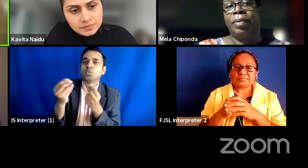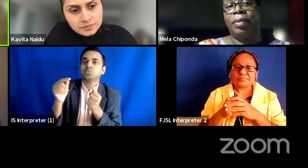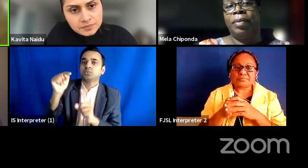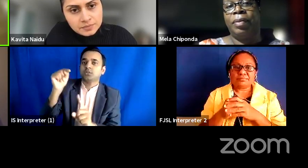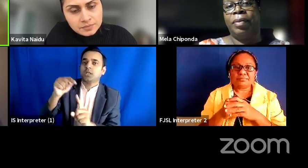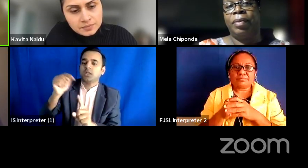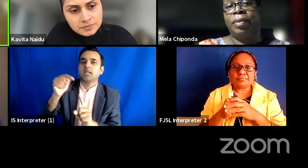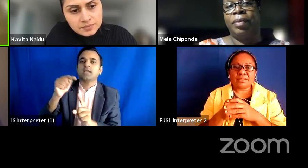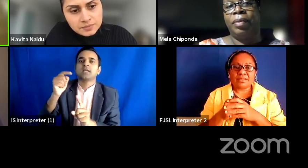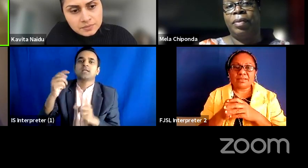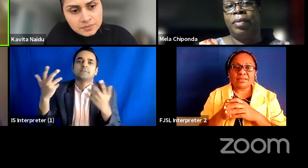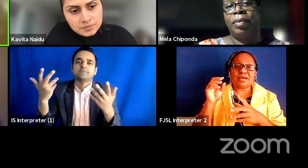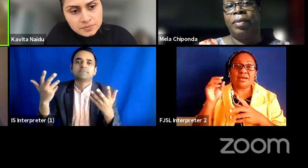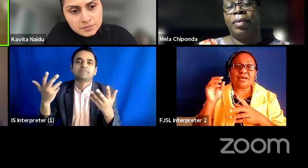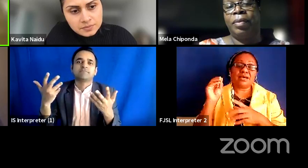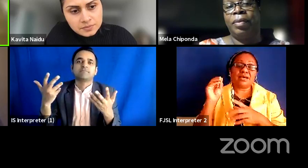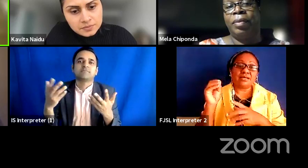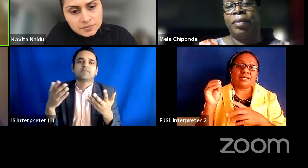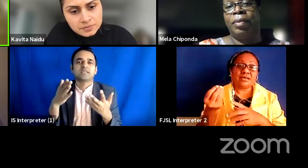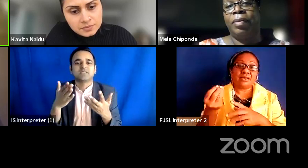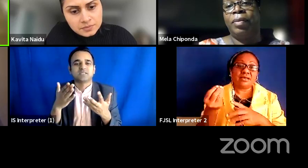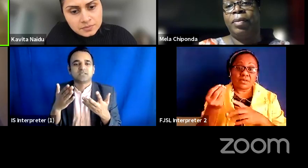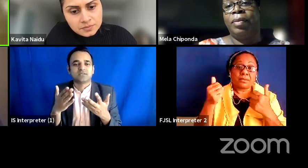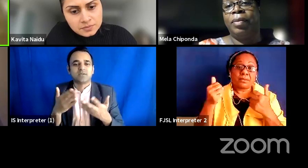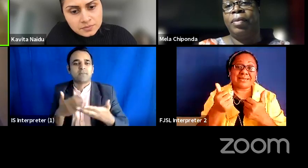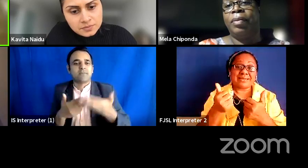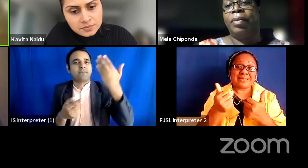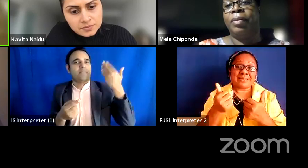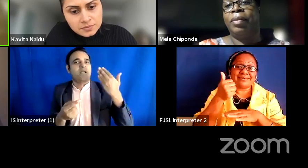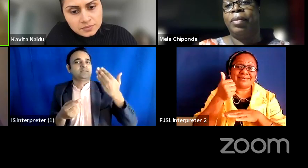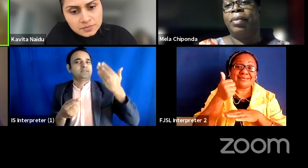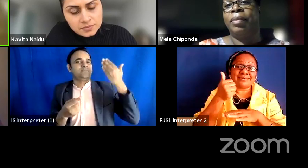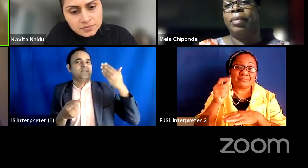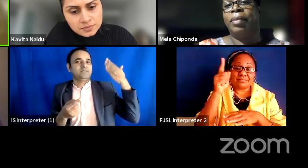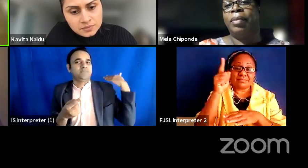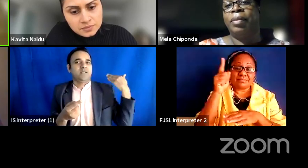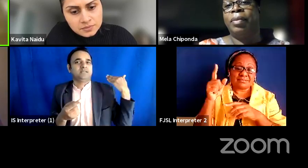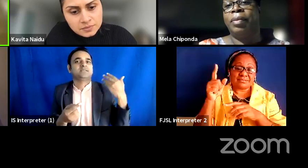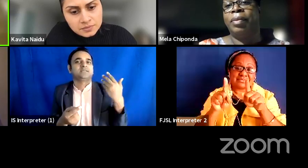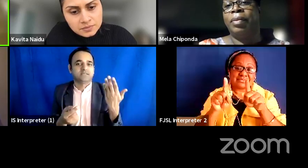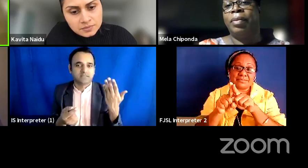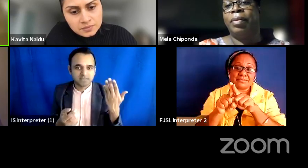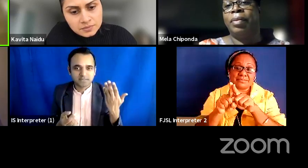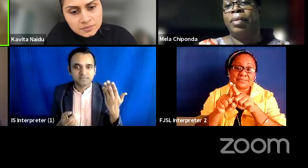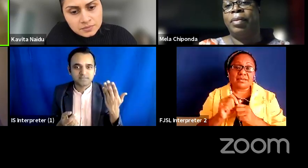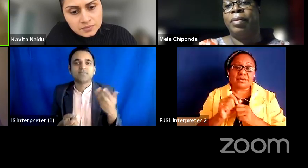a way in which sort of governments have kind of, it has kind of